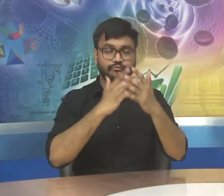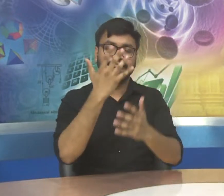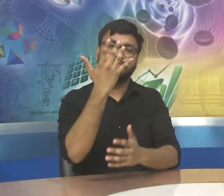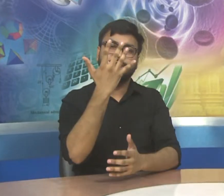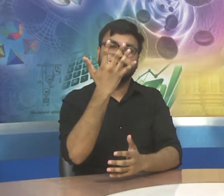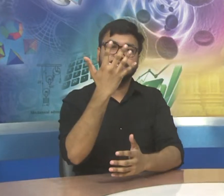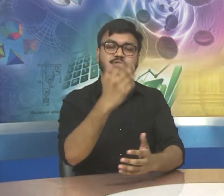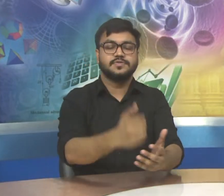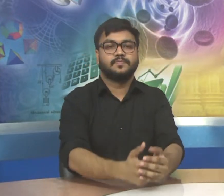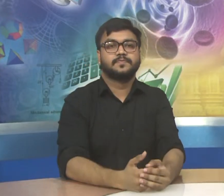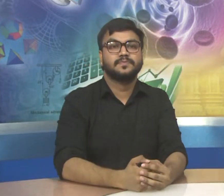Let's take a short break.